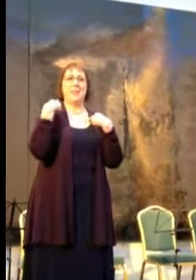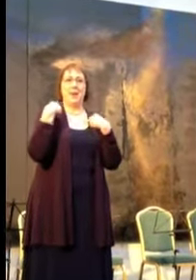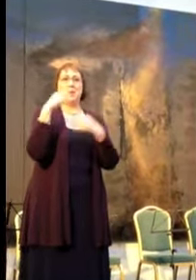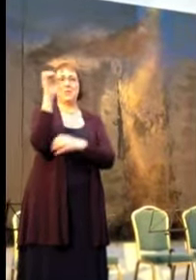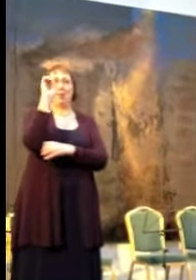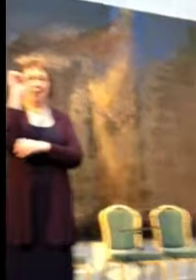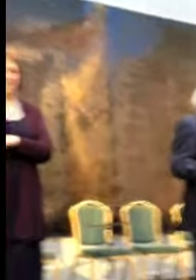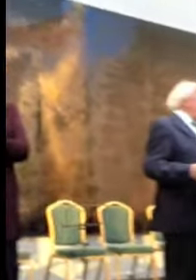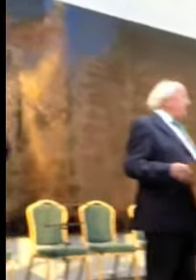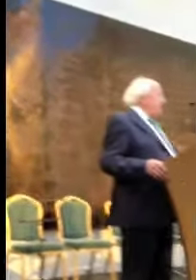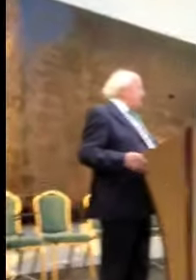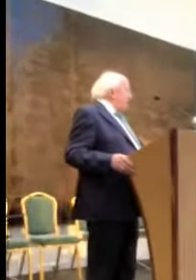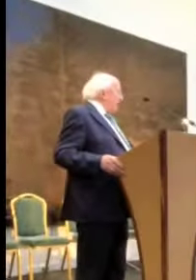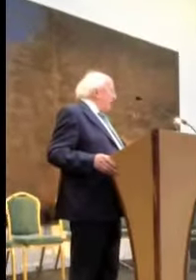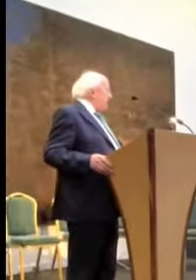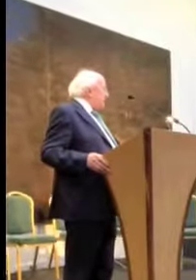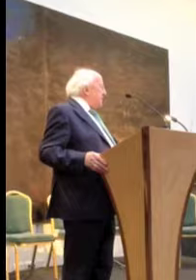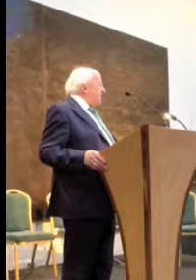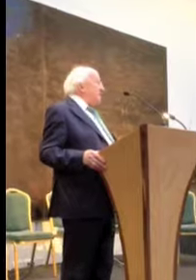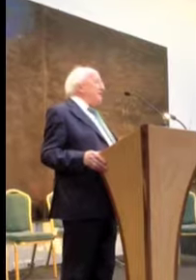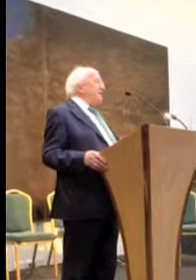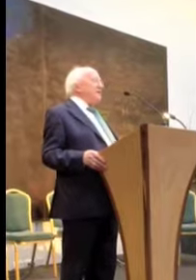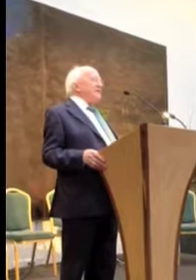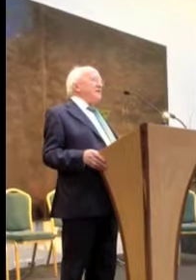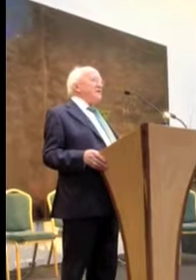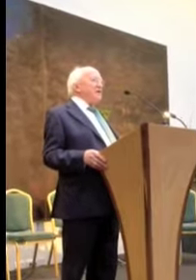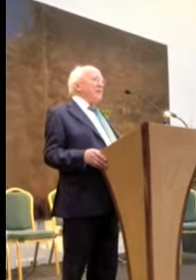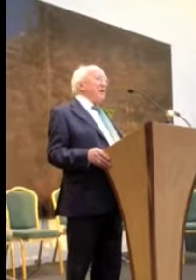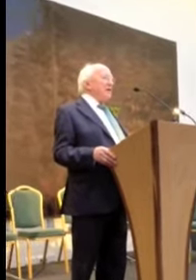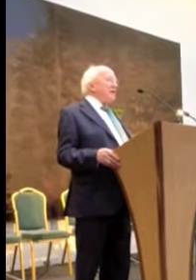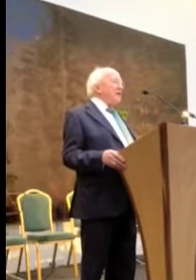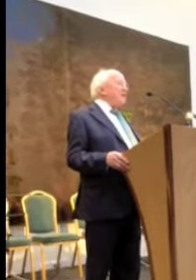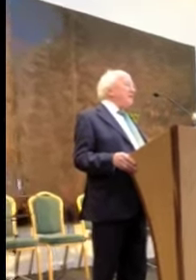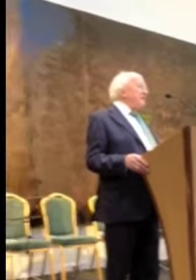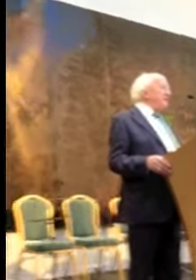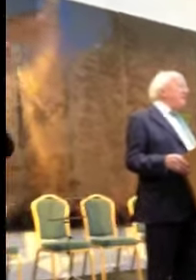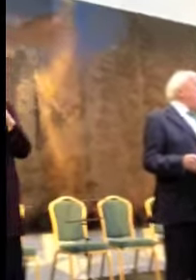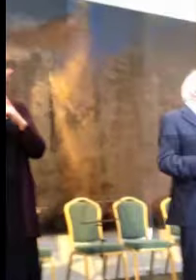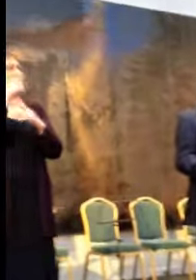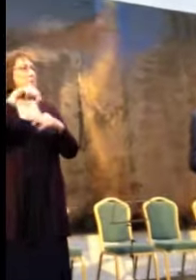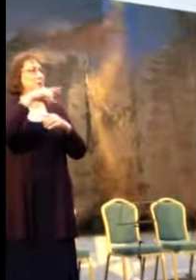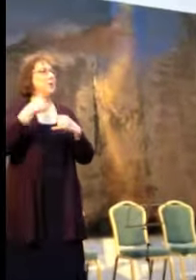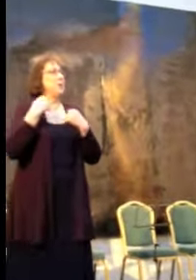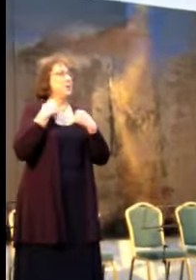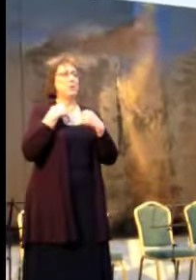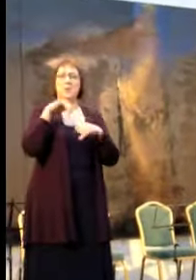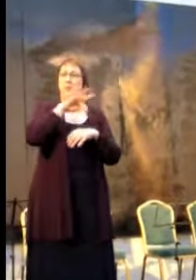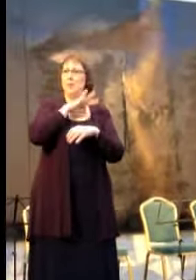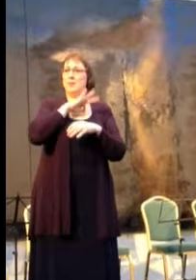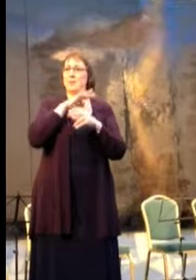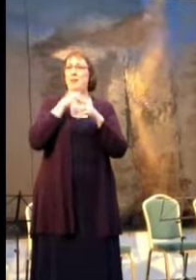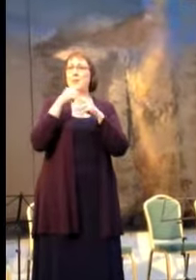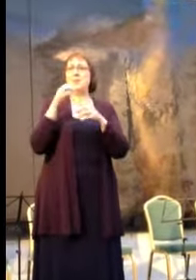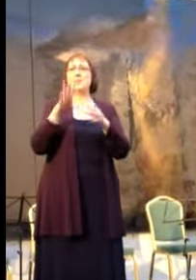fish tofucht doing gamiach na dini me halah tramone kilure an law